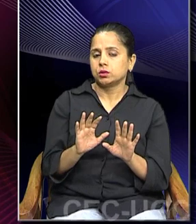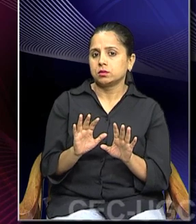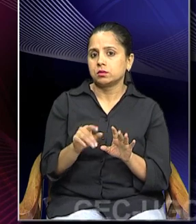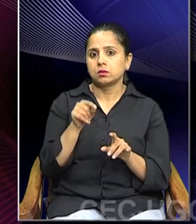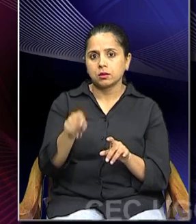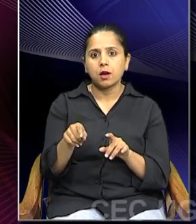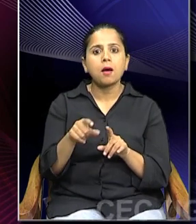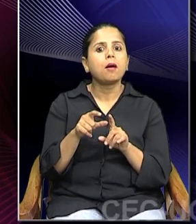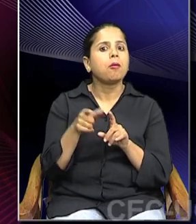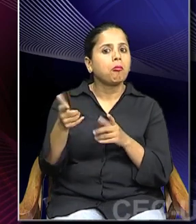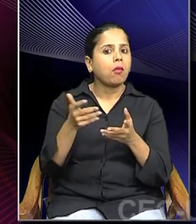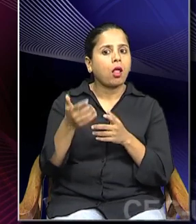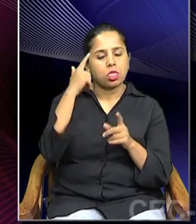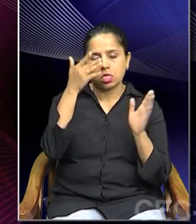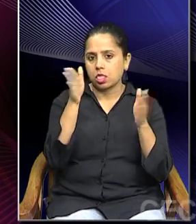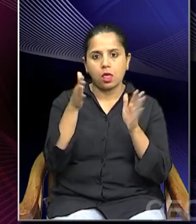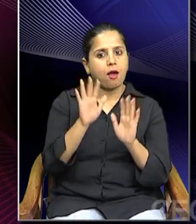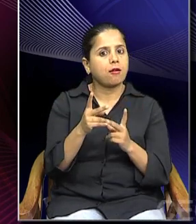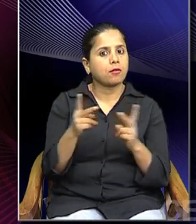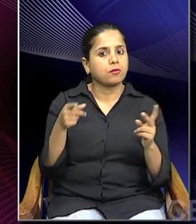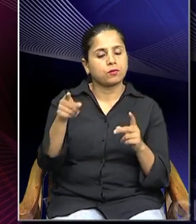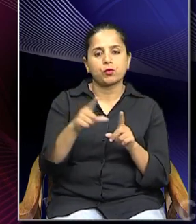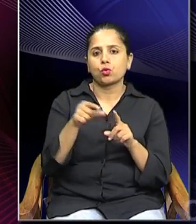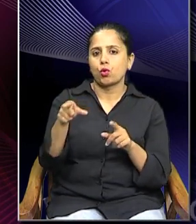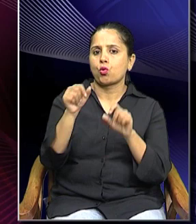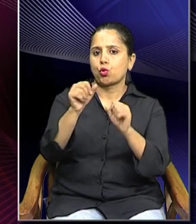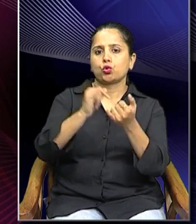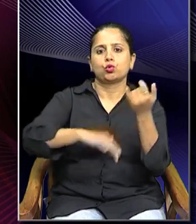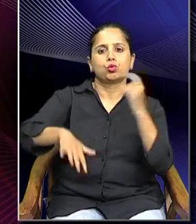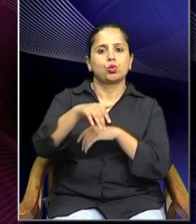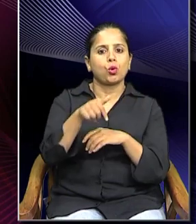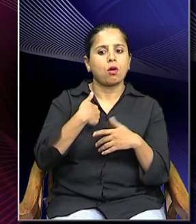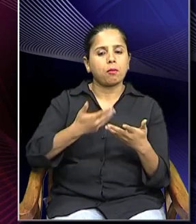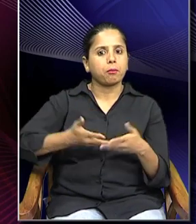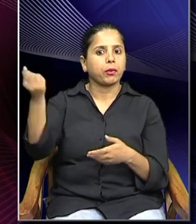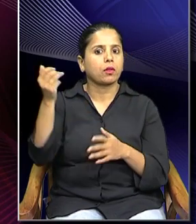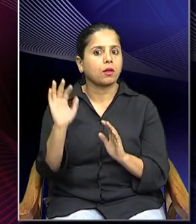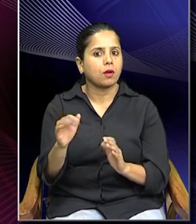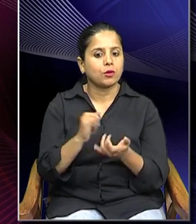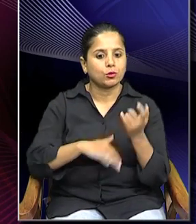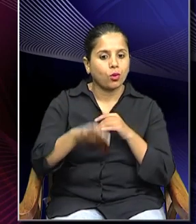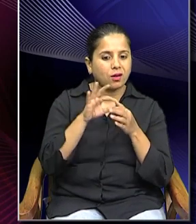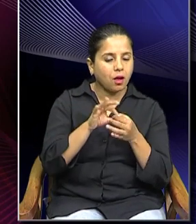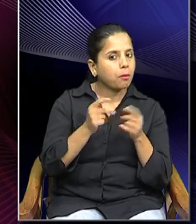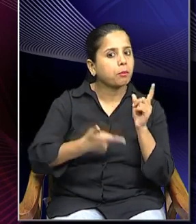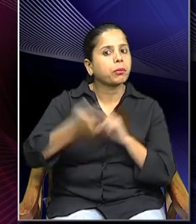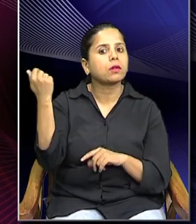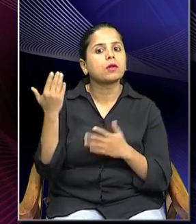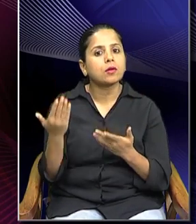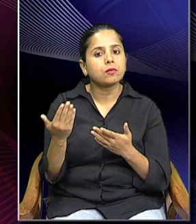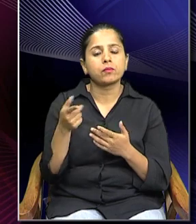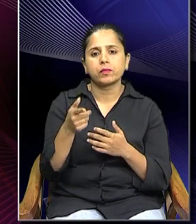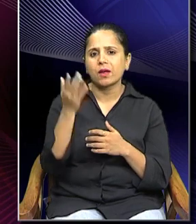is destructive. Why? Because it is going to do away with your social fabric, it is going to do away with the social relation. So, why was